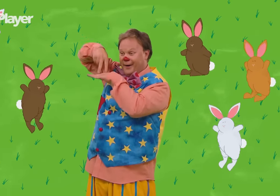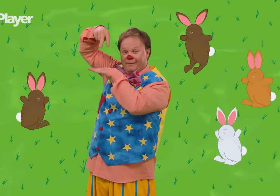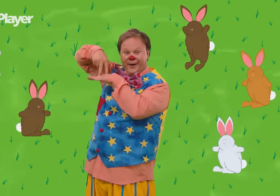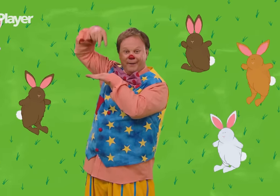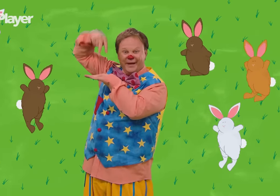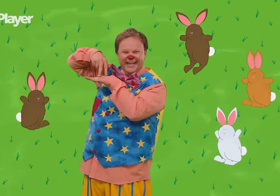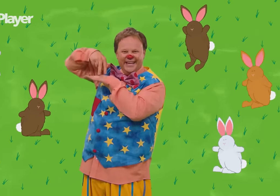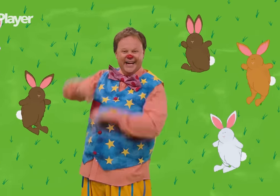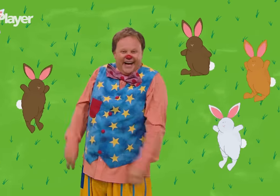hop, hop.